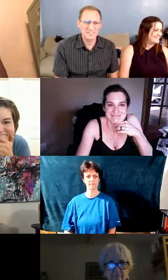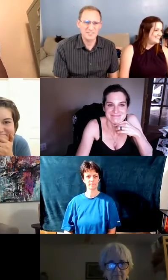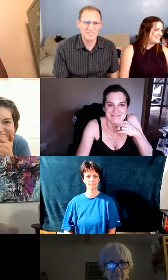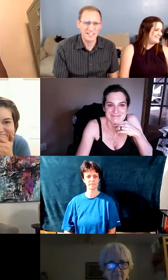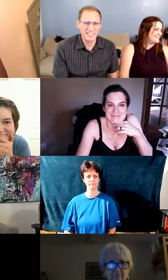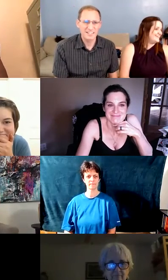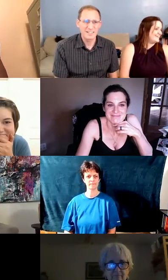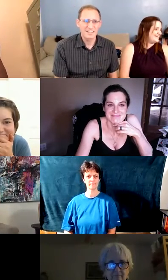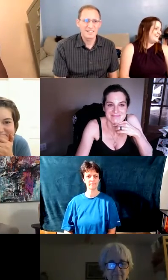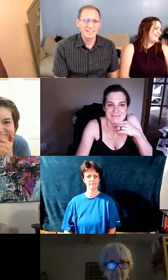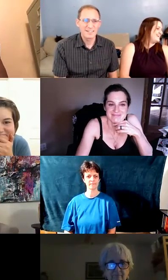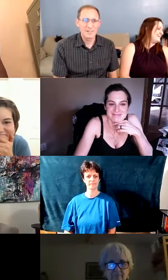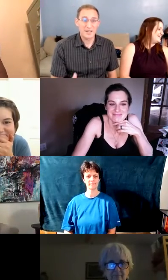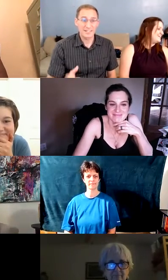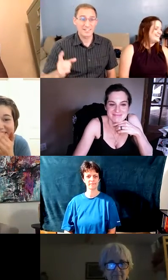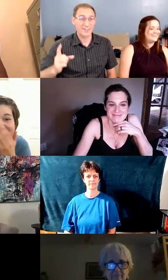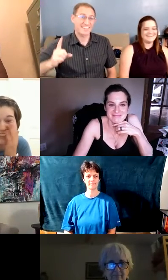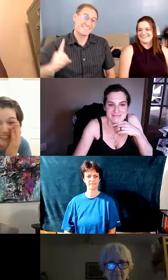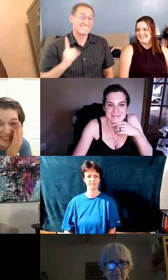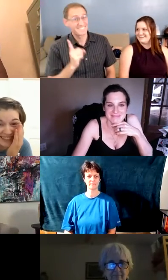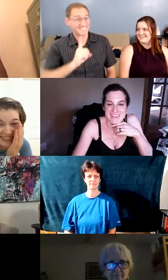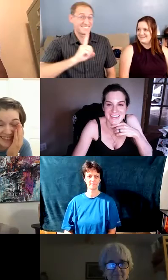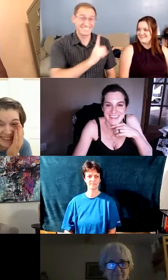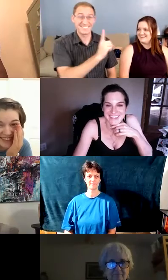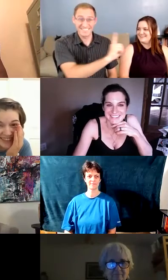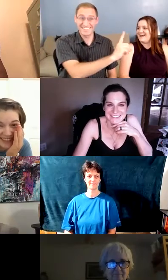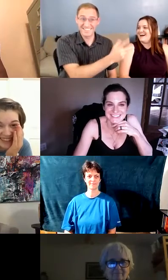what's the difference, right? But